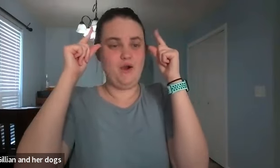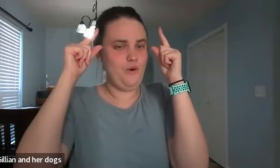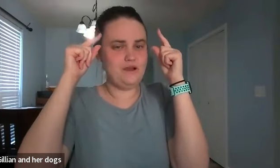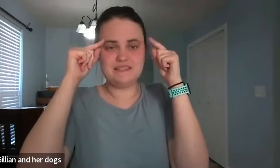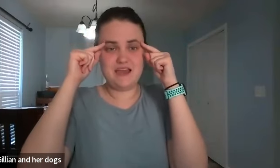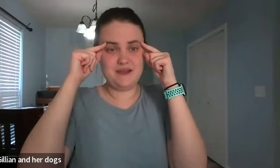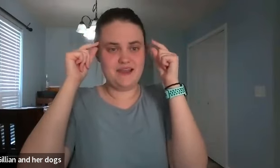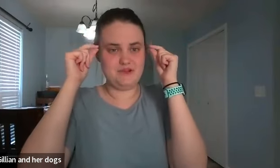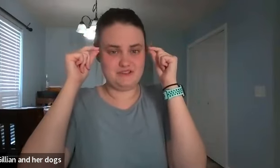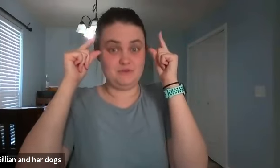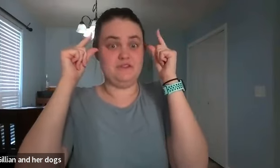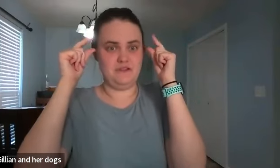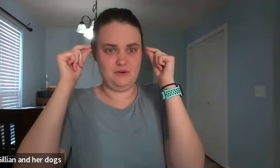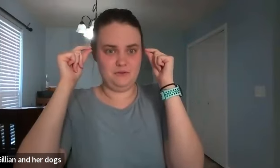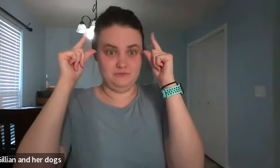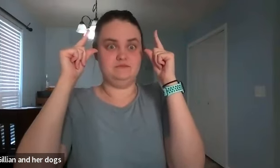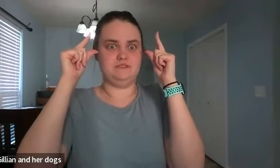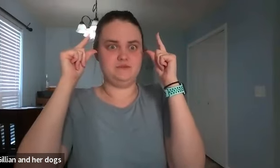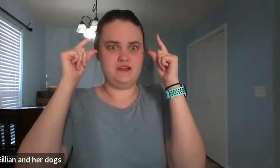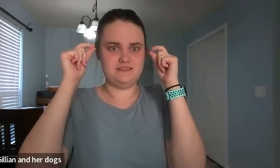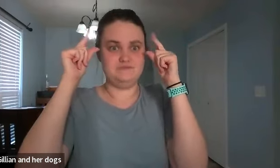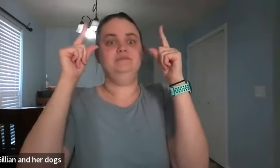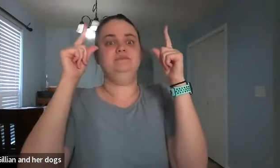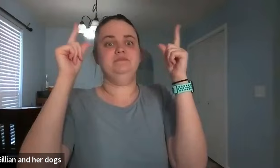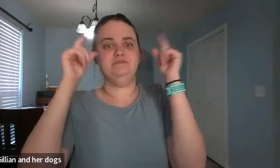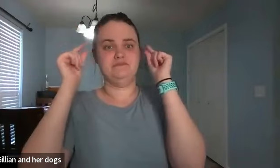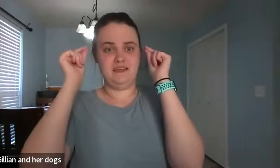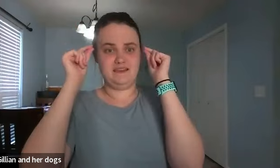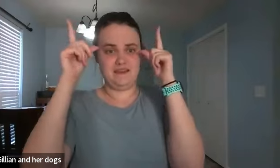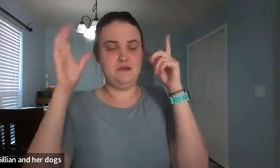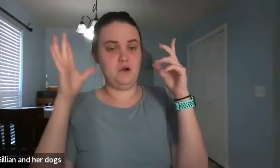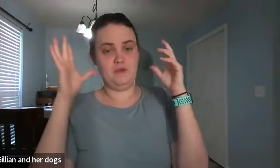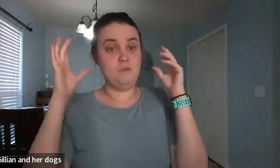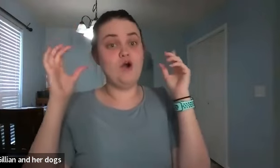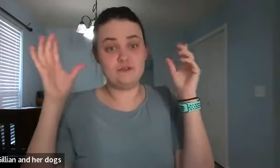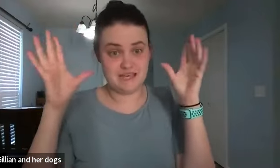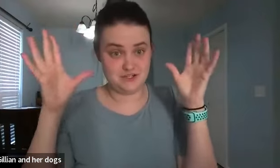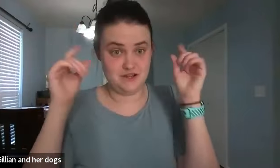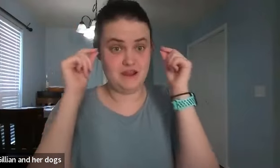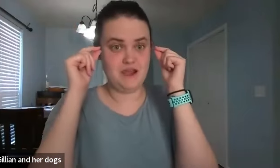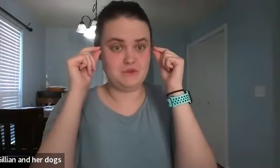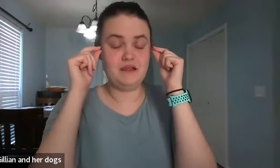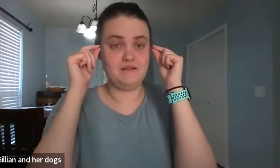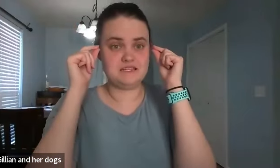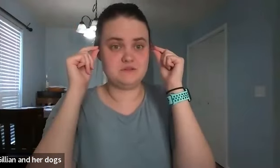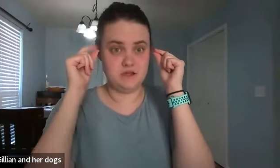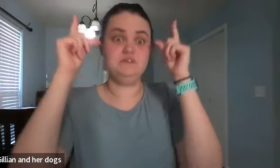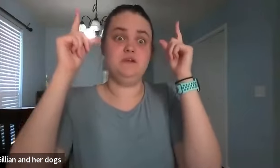And I always have my eyebrows go with it, like, oh, surprise. Like I know I'm over exaggerating right now, but like a lot of times I'm like, oh,